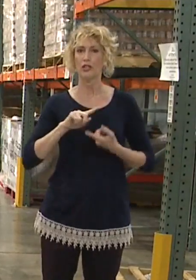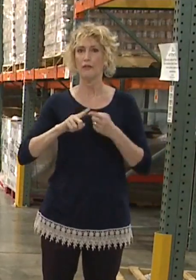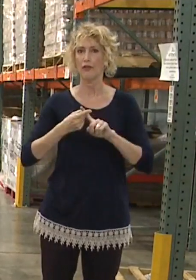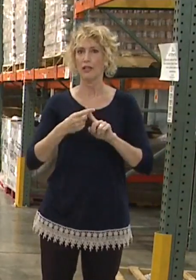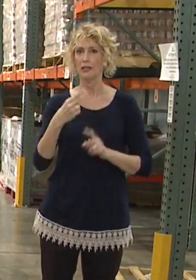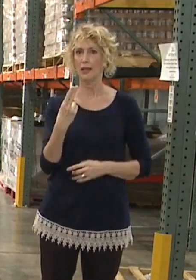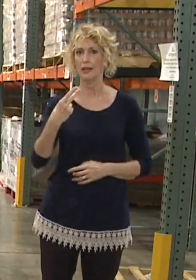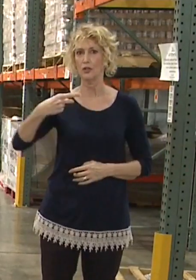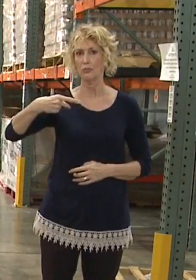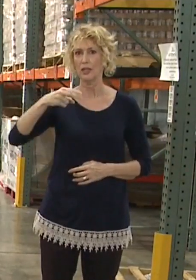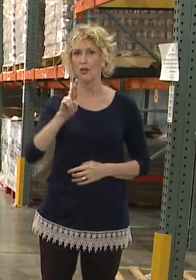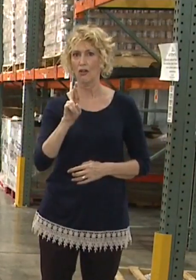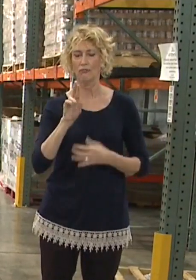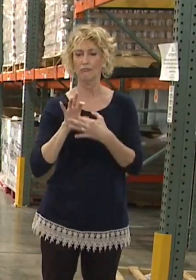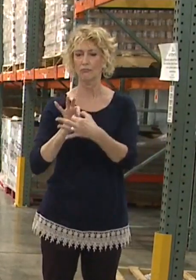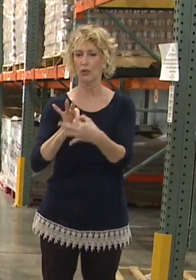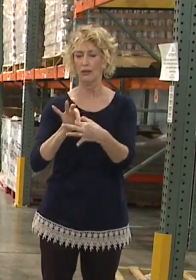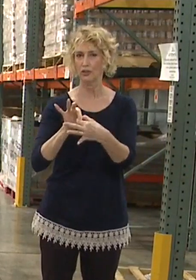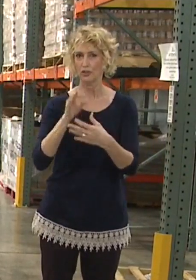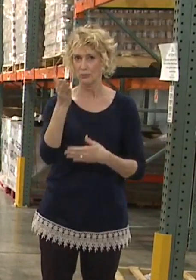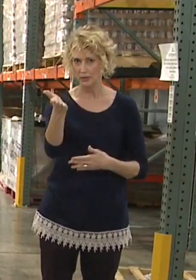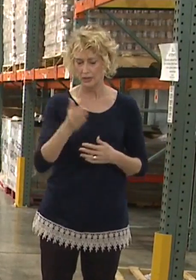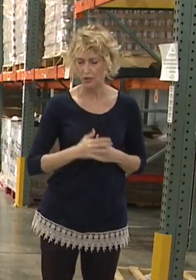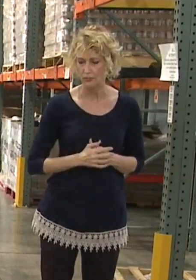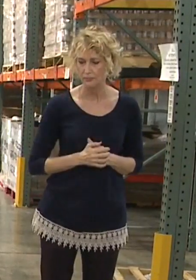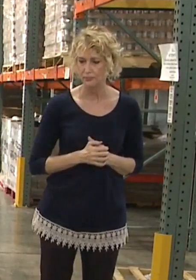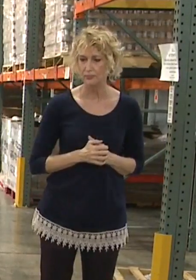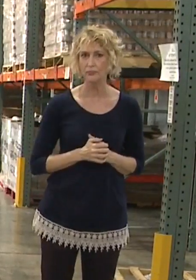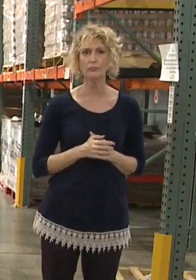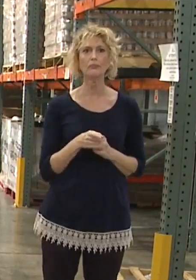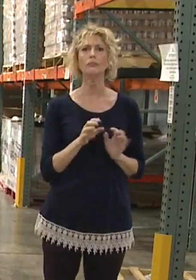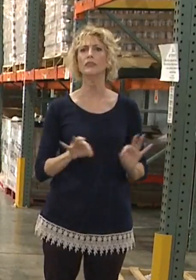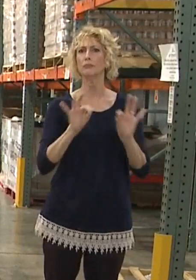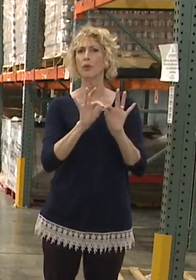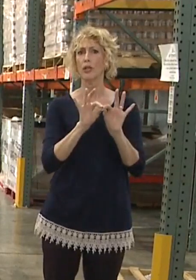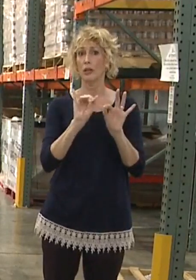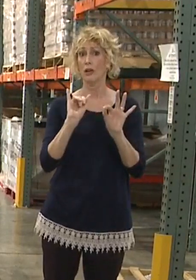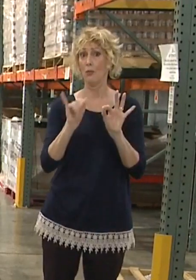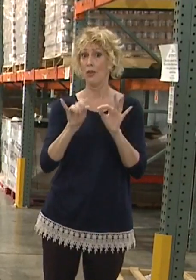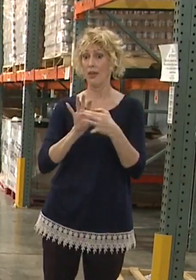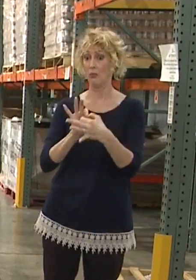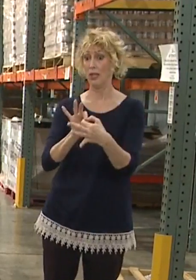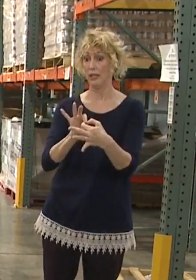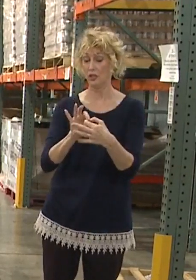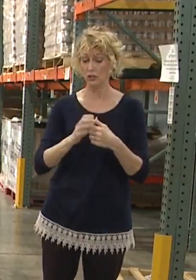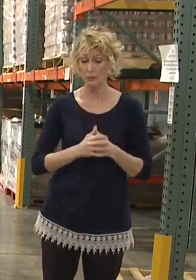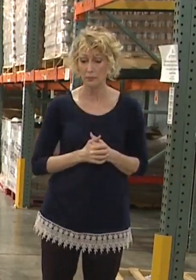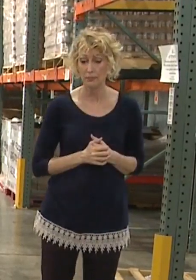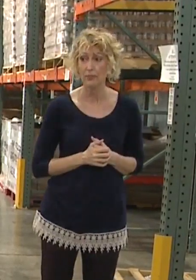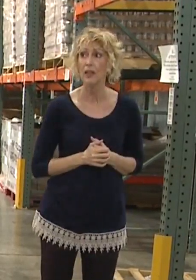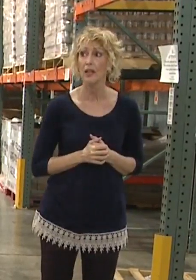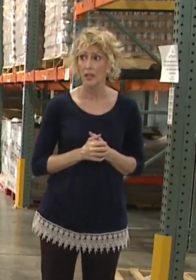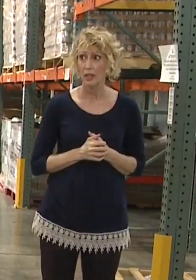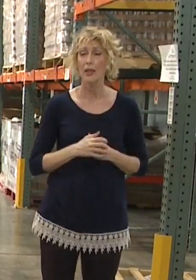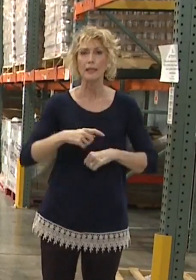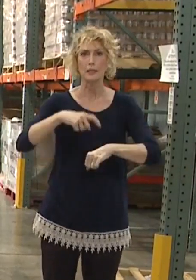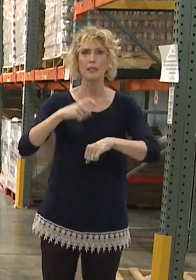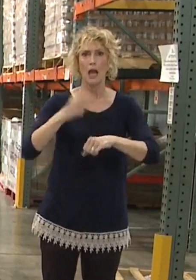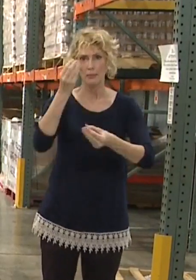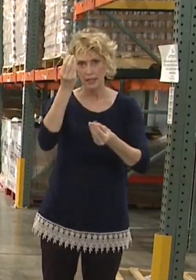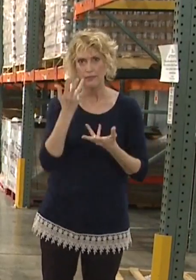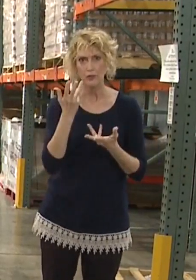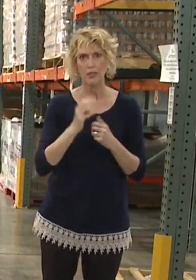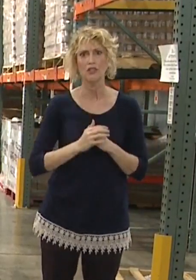HBR and the relationships we have there. The key thing with that relationship with HBR and other media outlets is getting timely information